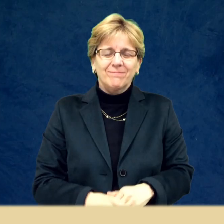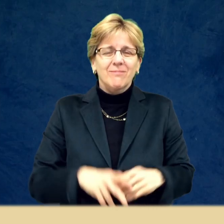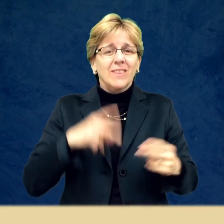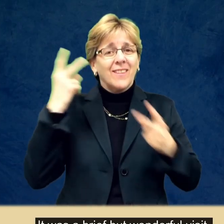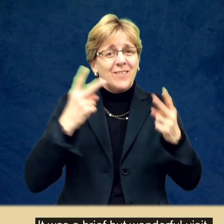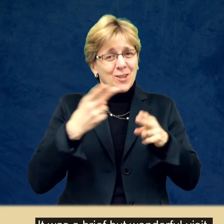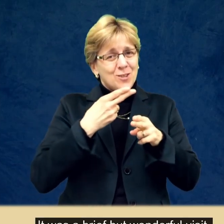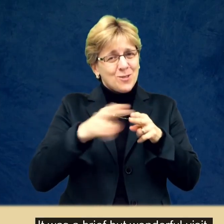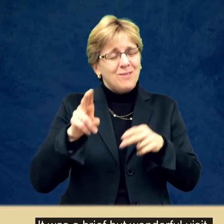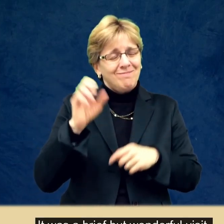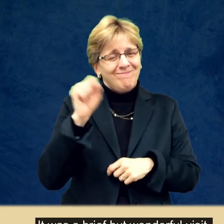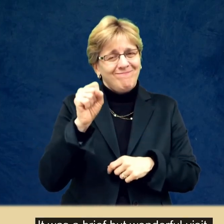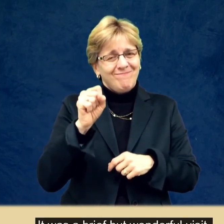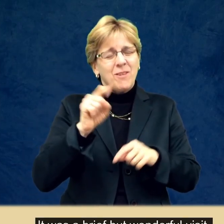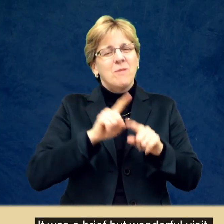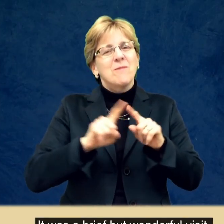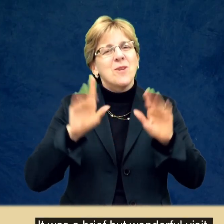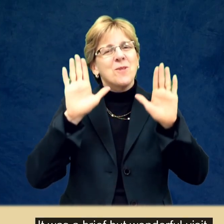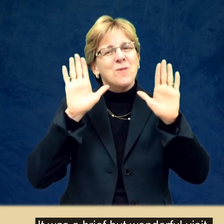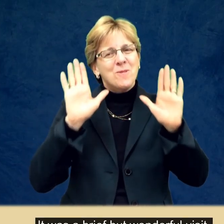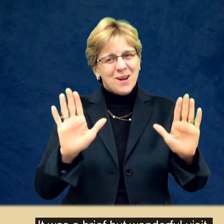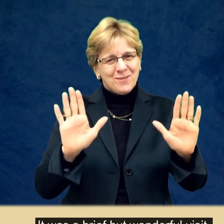It was a brief but wonderful visit.